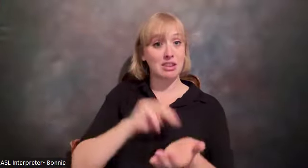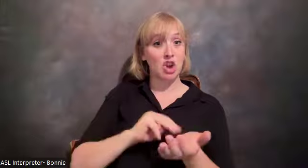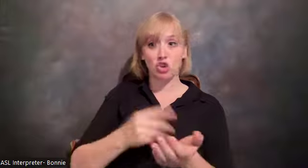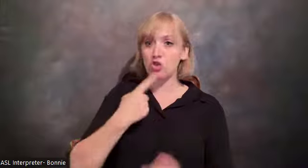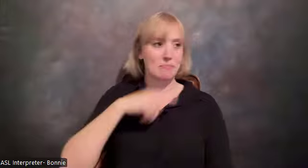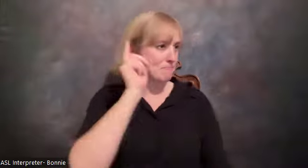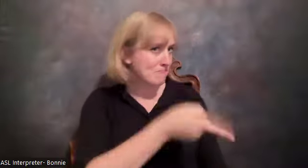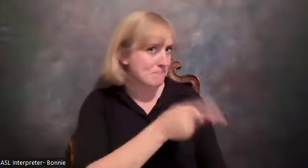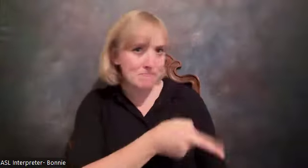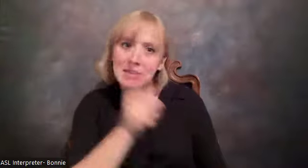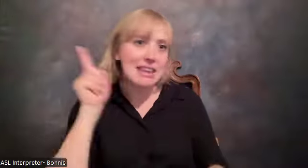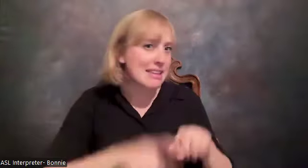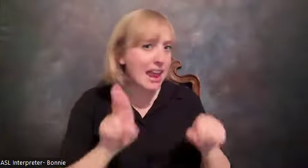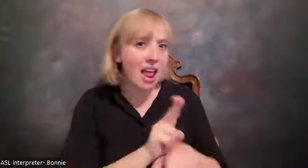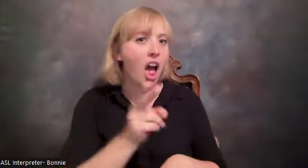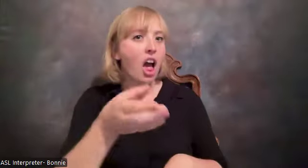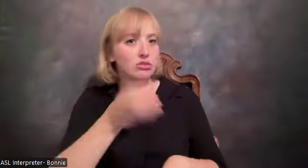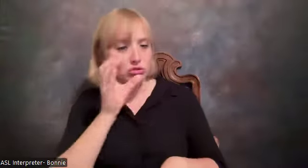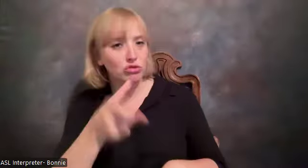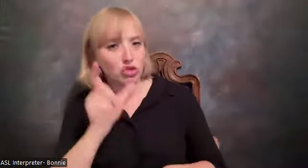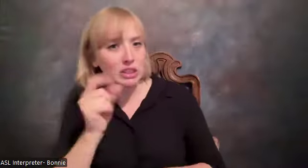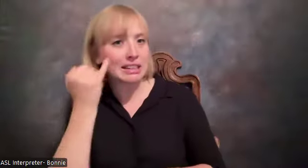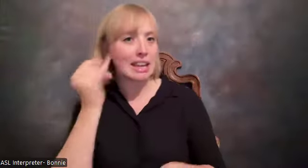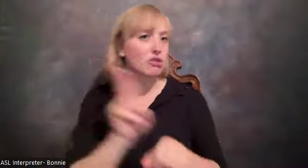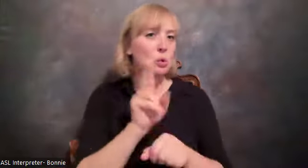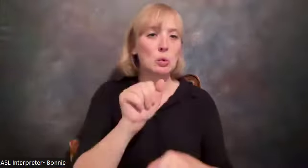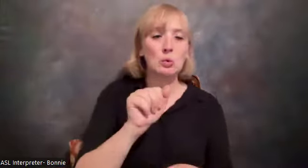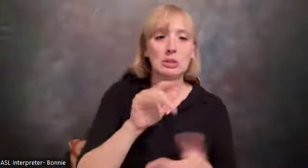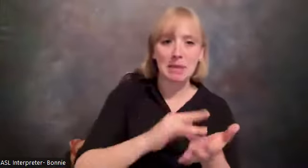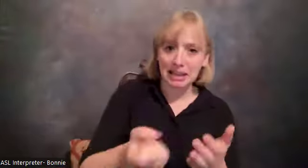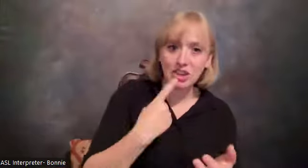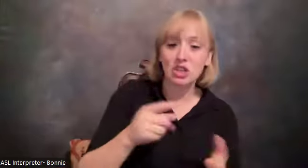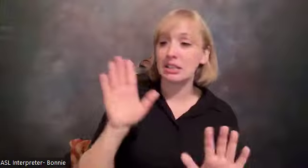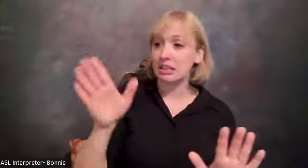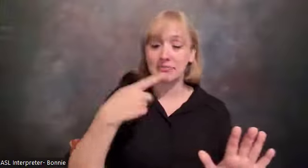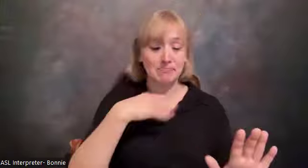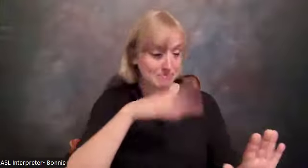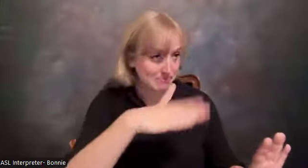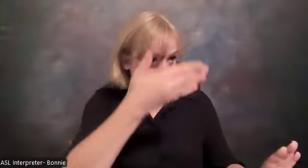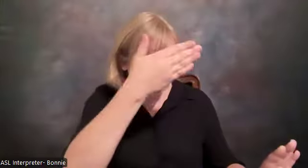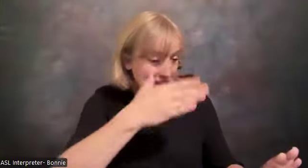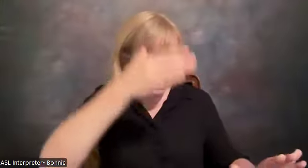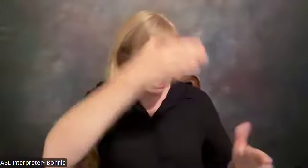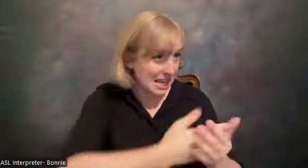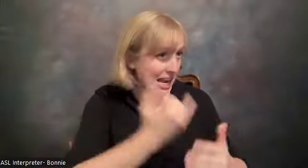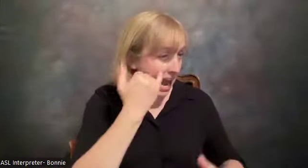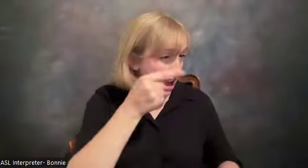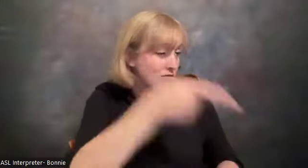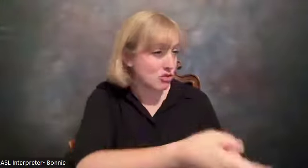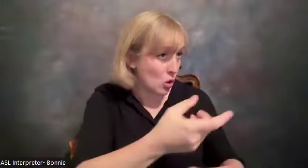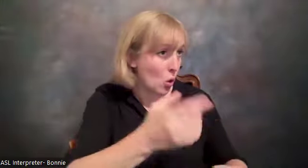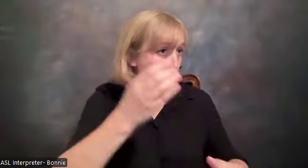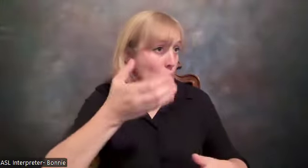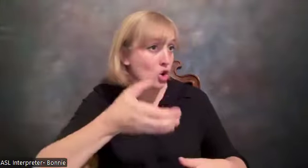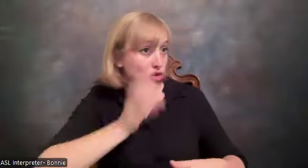about drinking on top of antabuse when they prescribed it for me that day. They had said, son, you need to understand this, that if you drink while you are still on